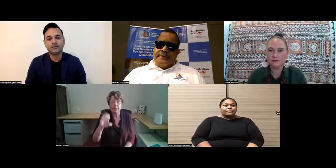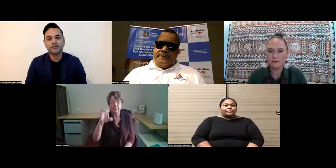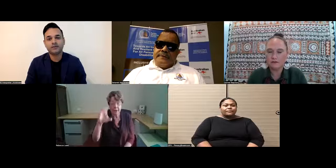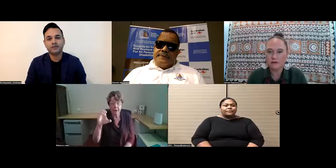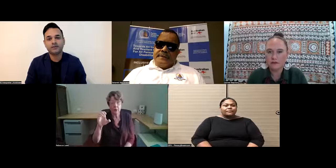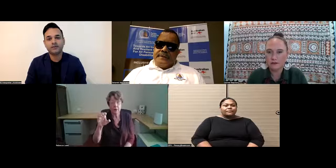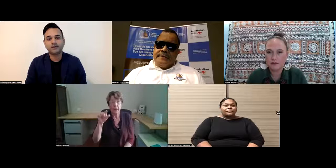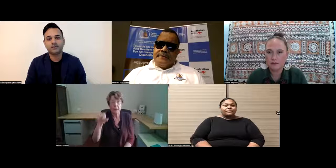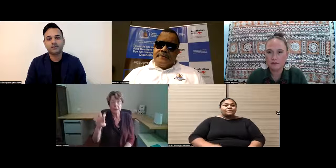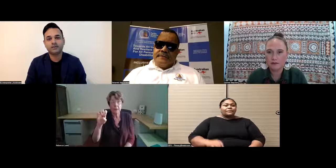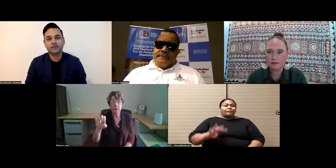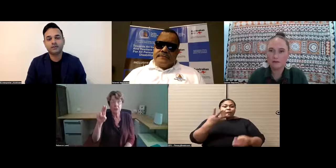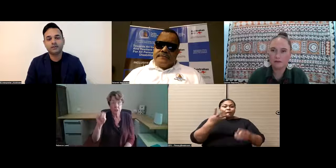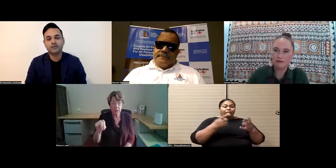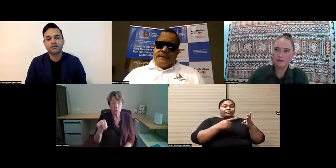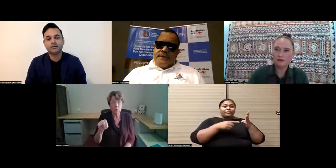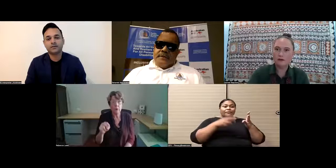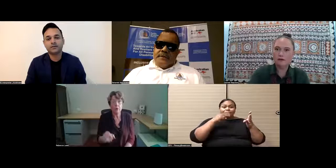Pacific Islands Forum Secretariat,